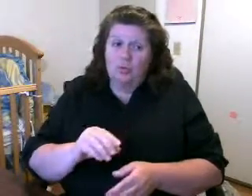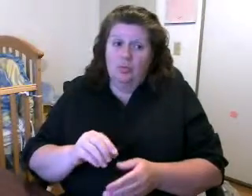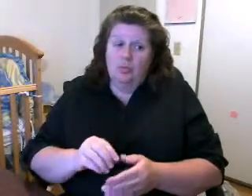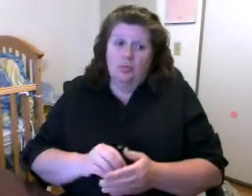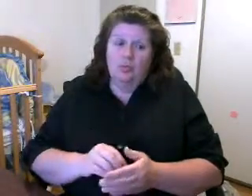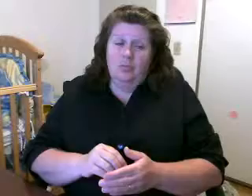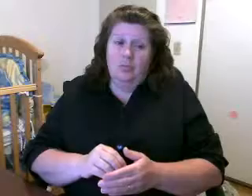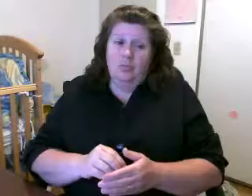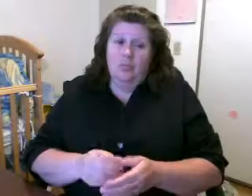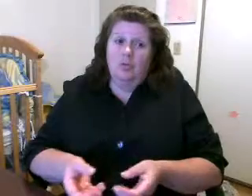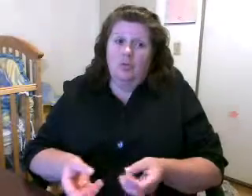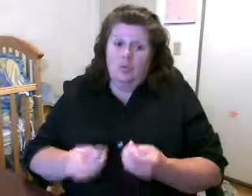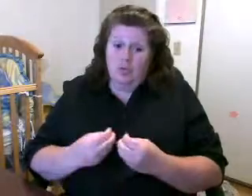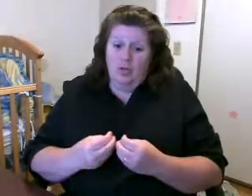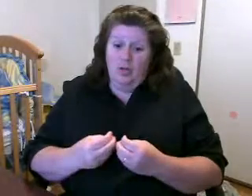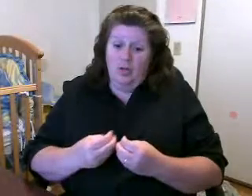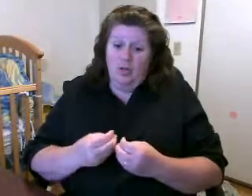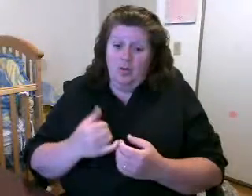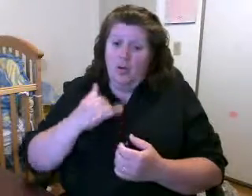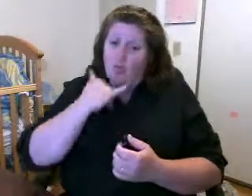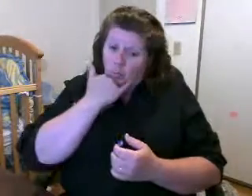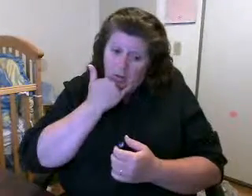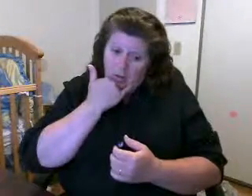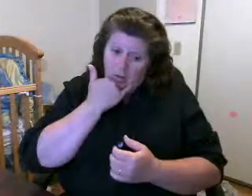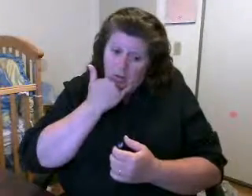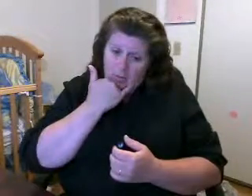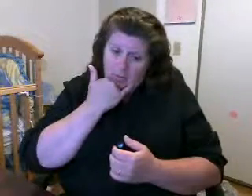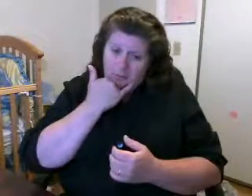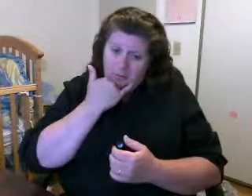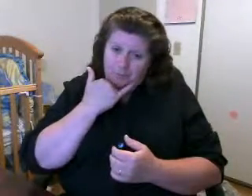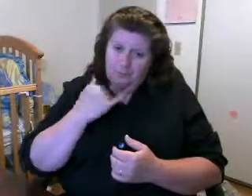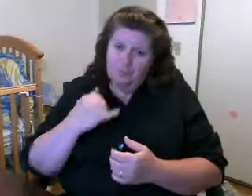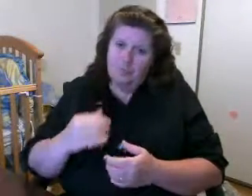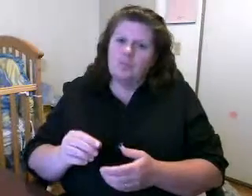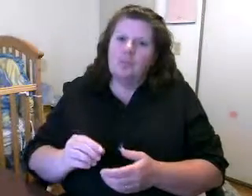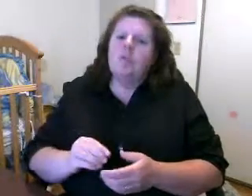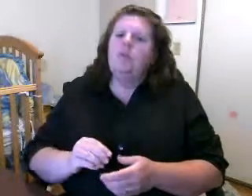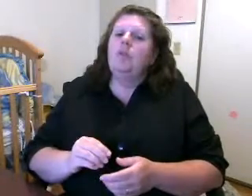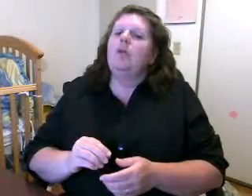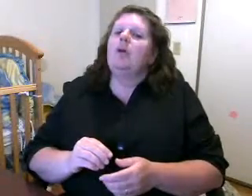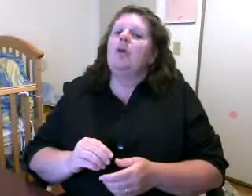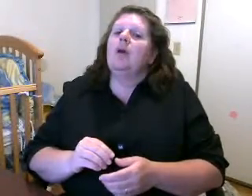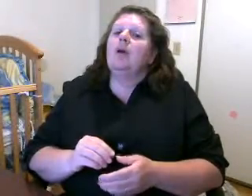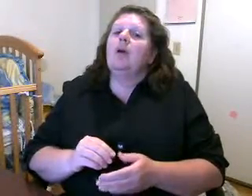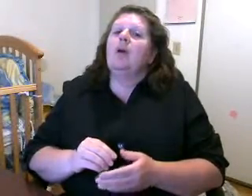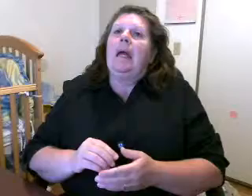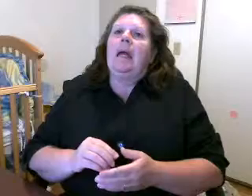is signing something and they intend it to be blatant and